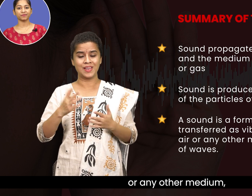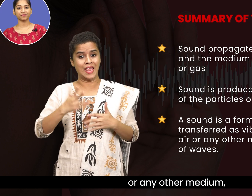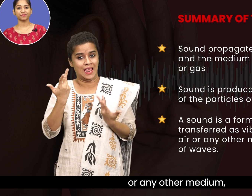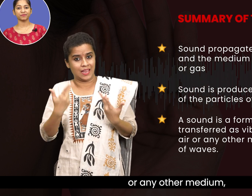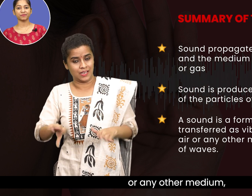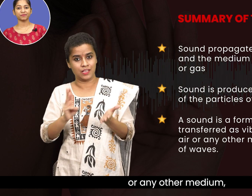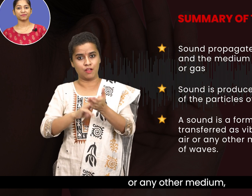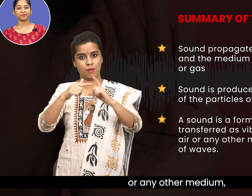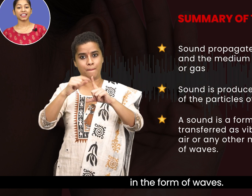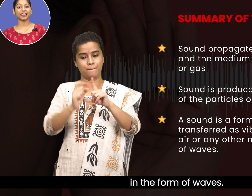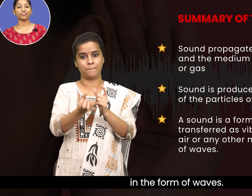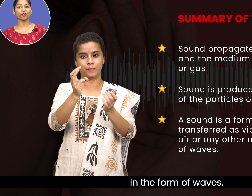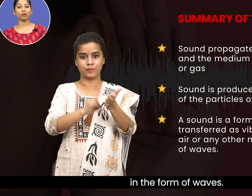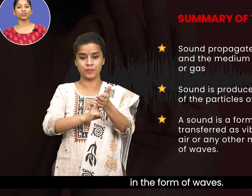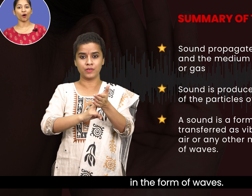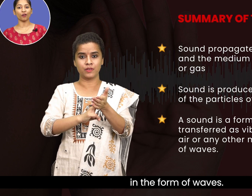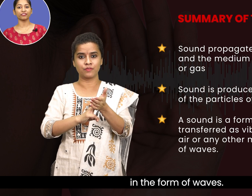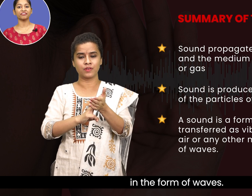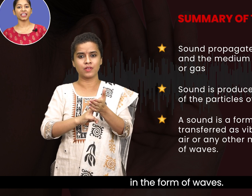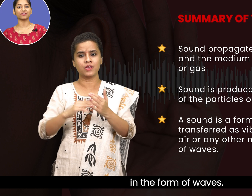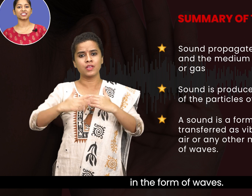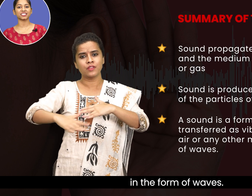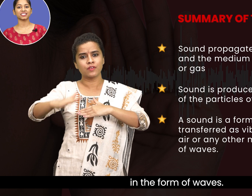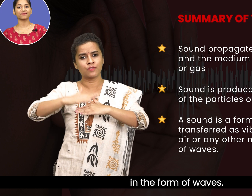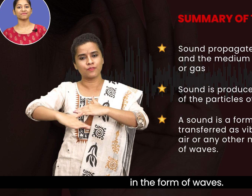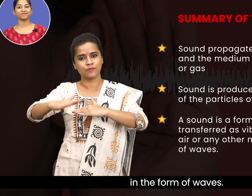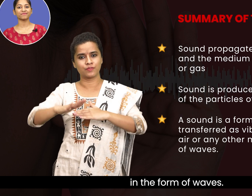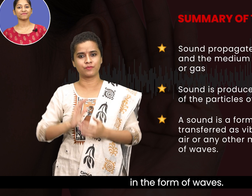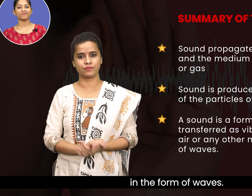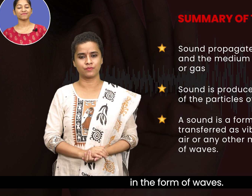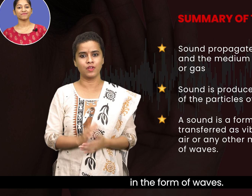medium in the forms of waves.